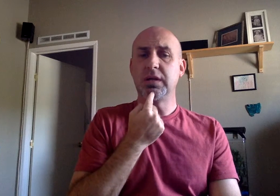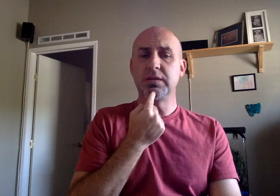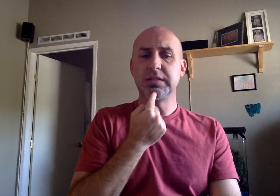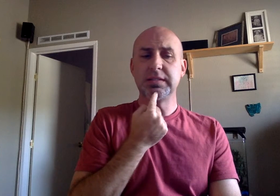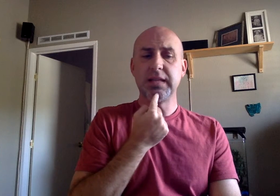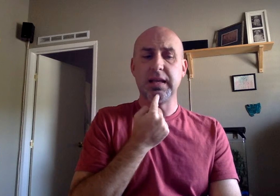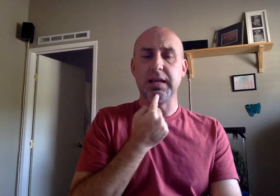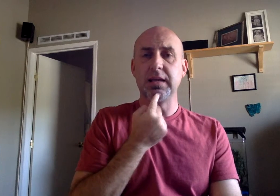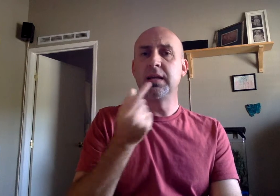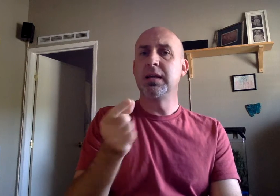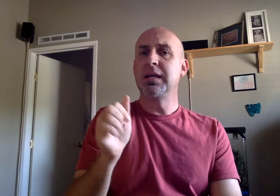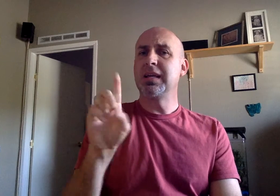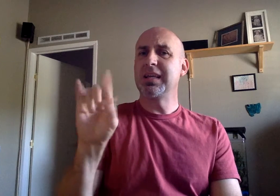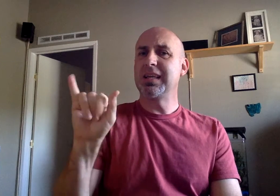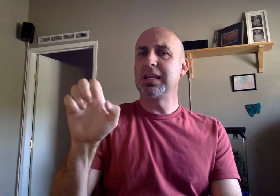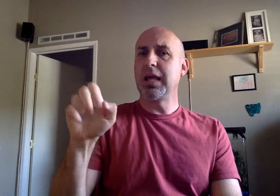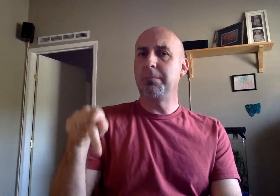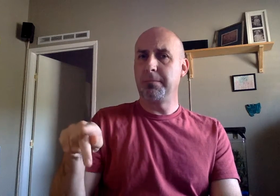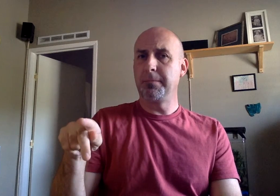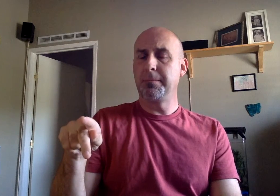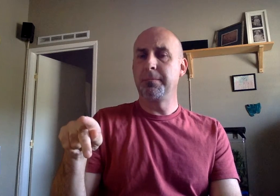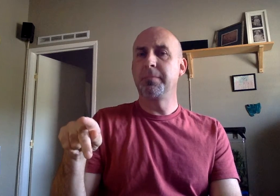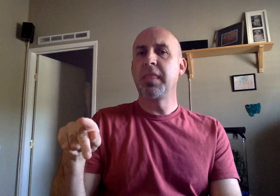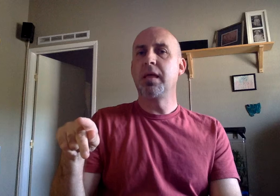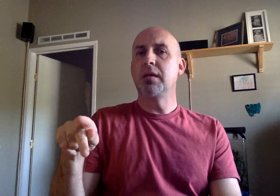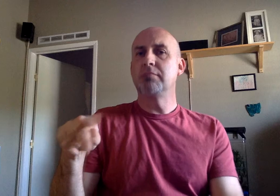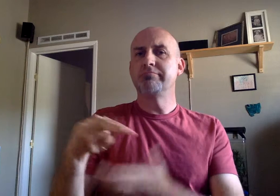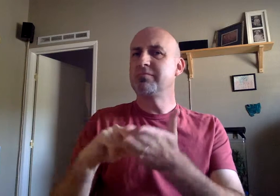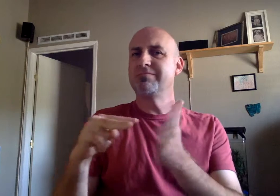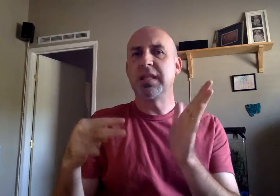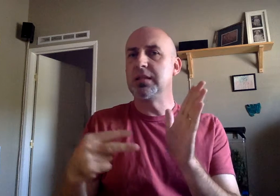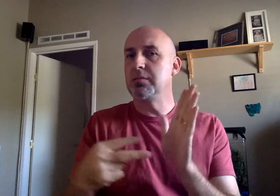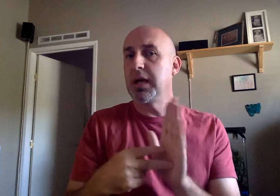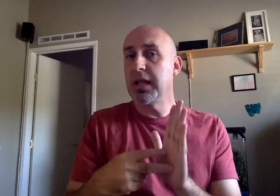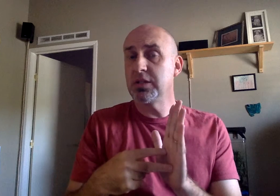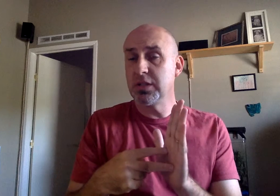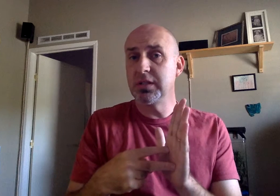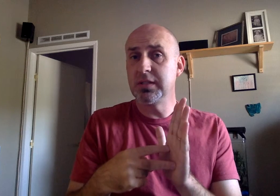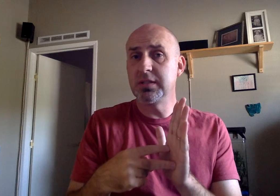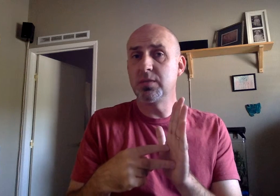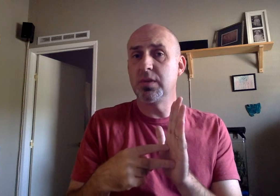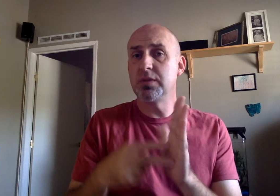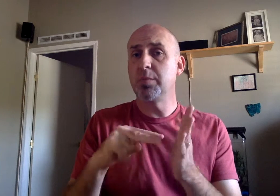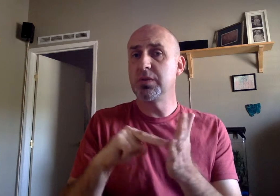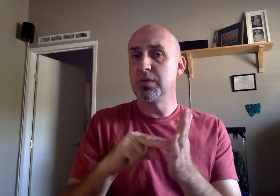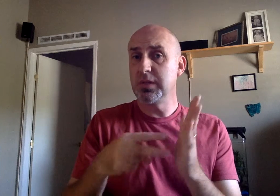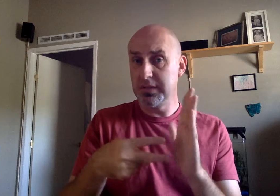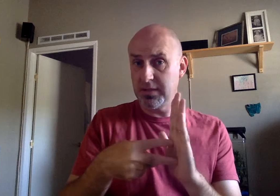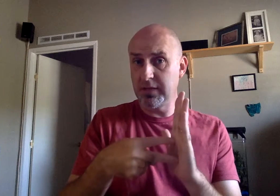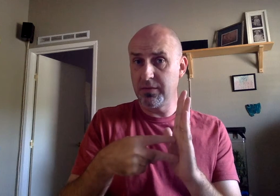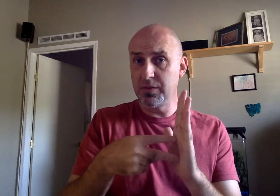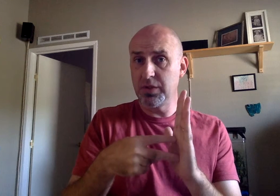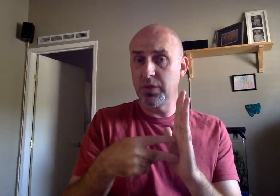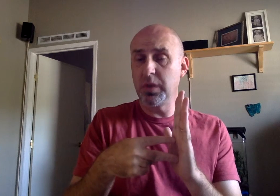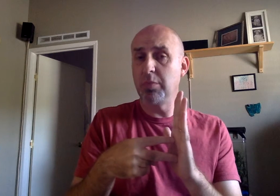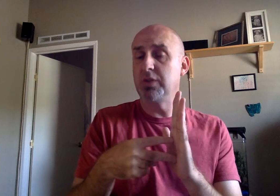Harry say, "Giddy up." And then you might actually, this is one of those opportunities, like through the shared reading project,